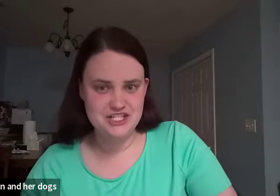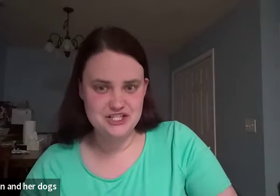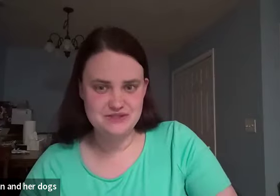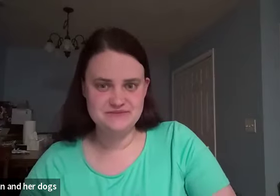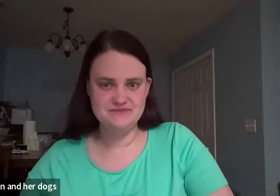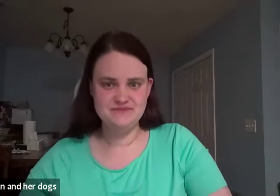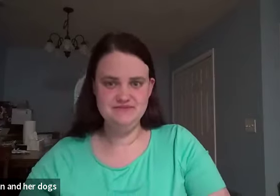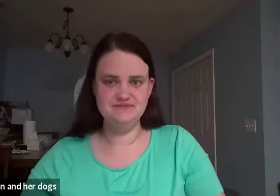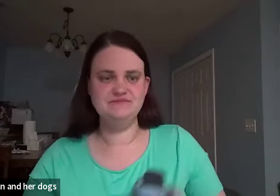H.